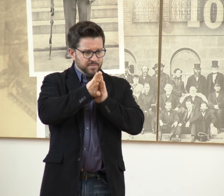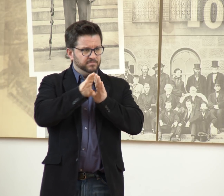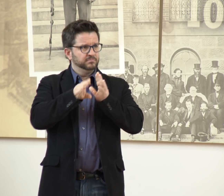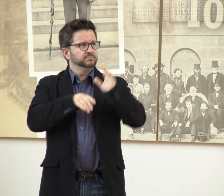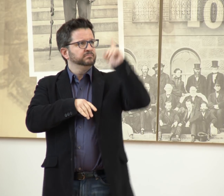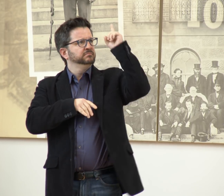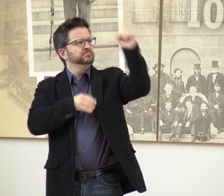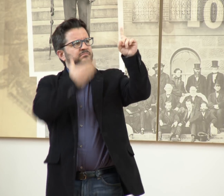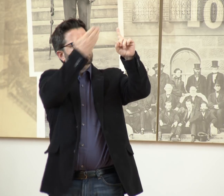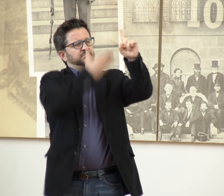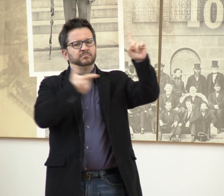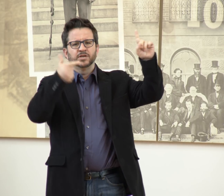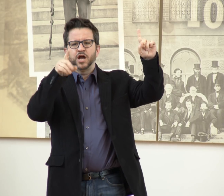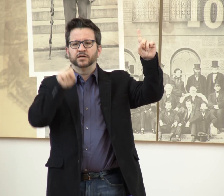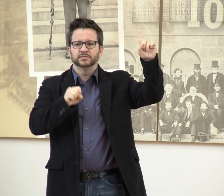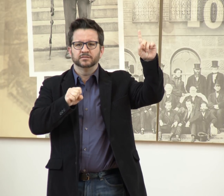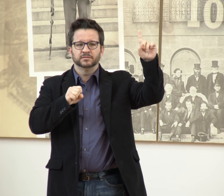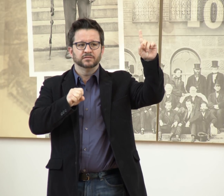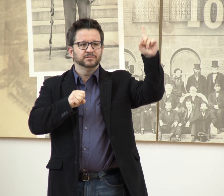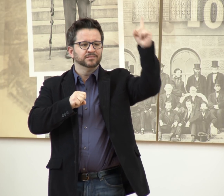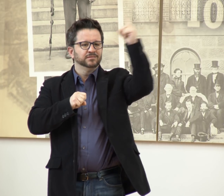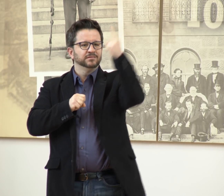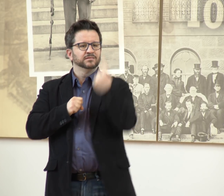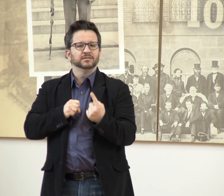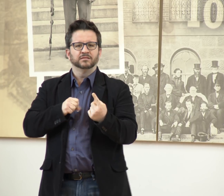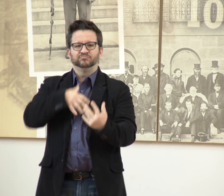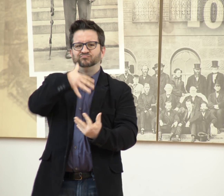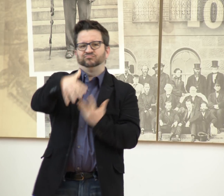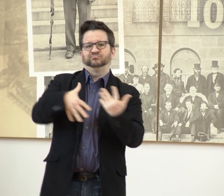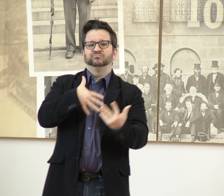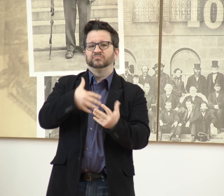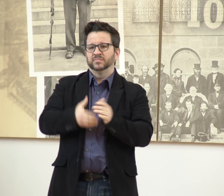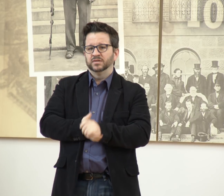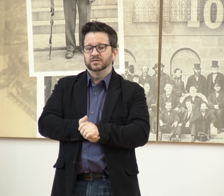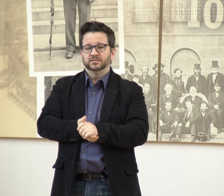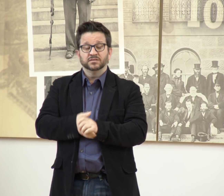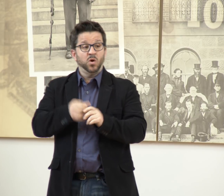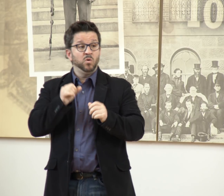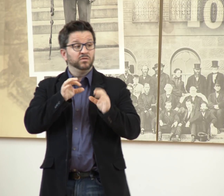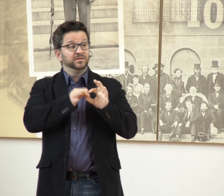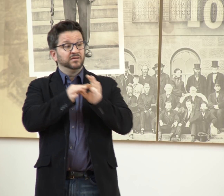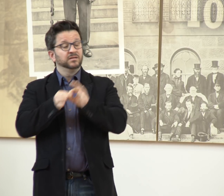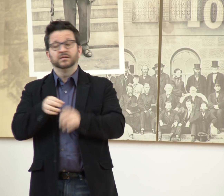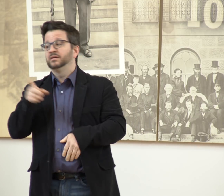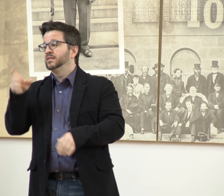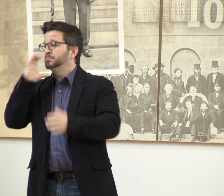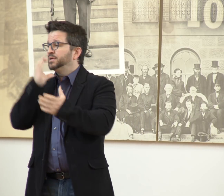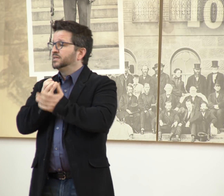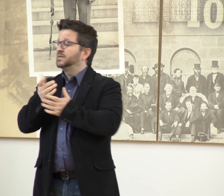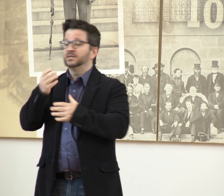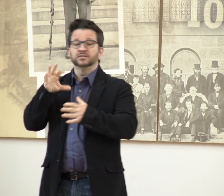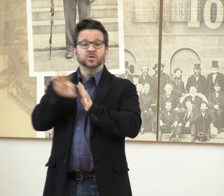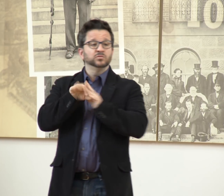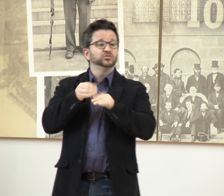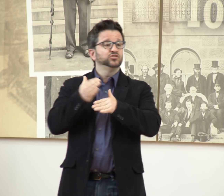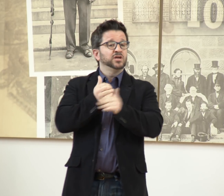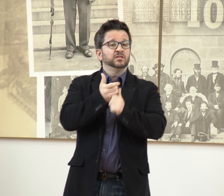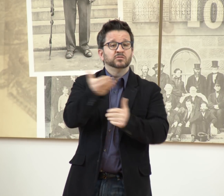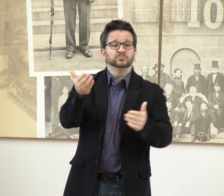humility. And we aspire to be among the ranks of the gods, as he did.